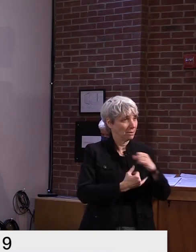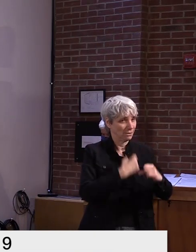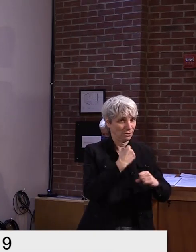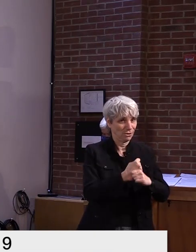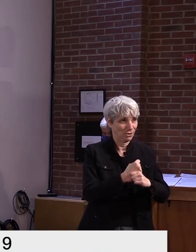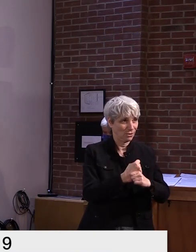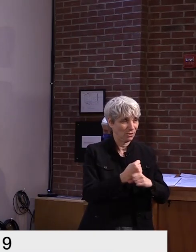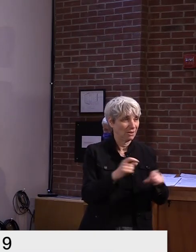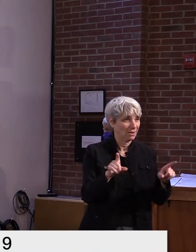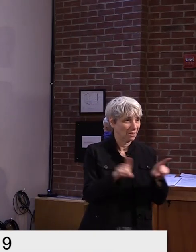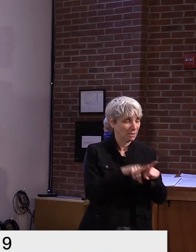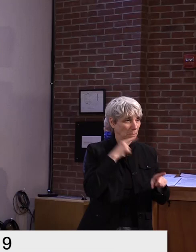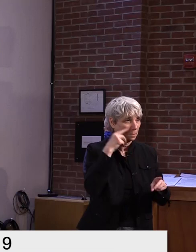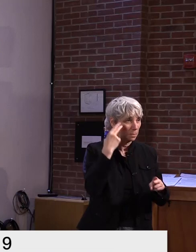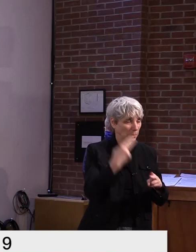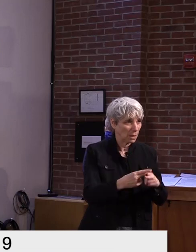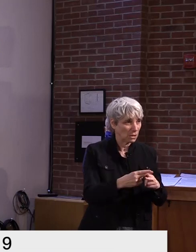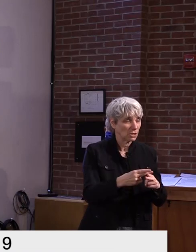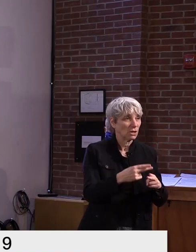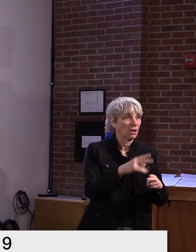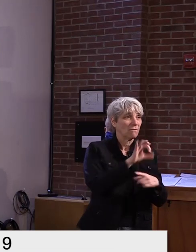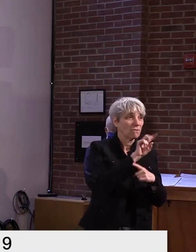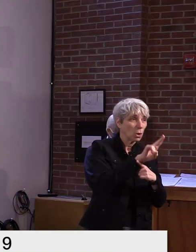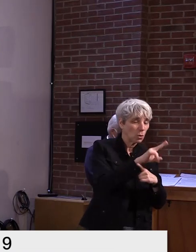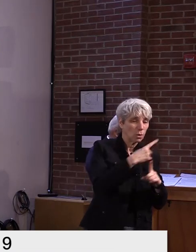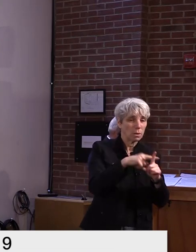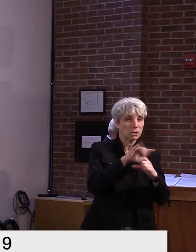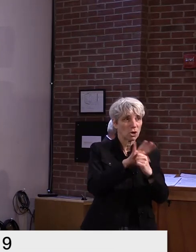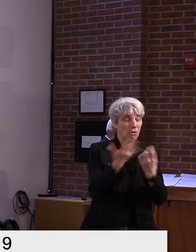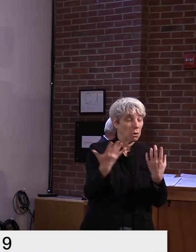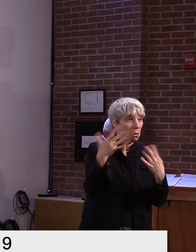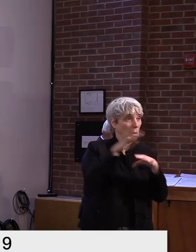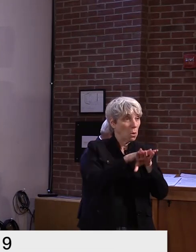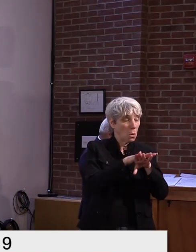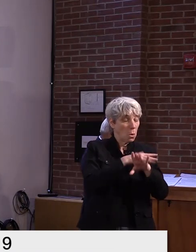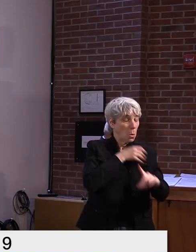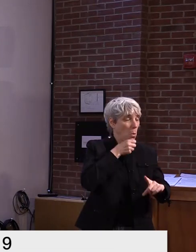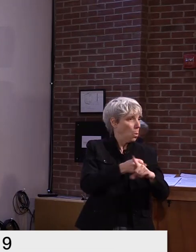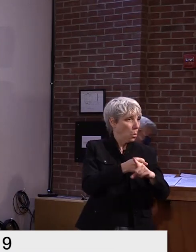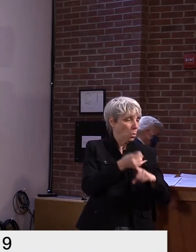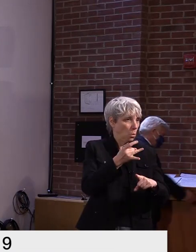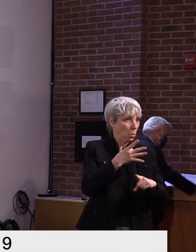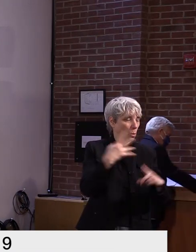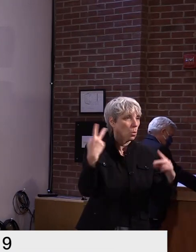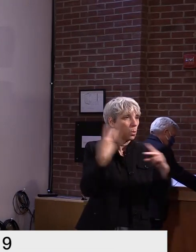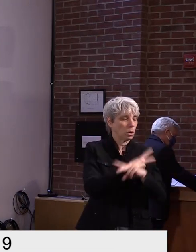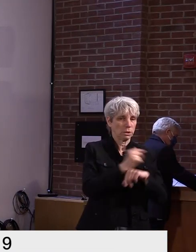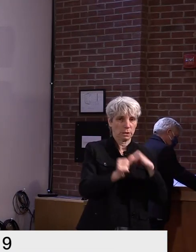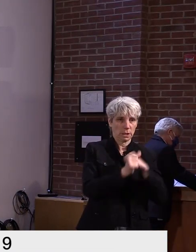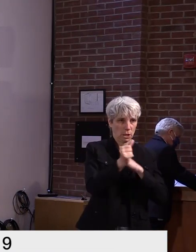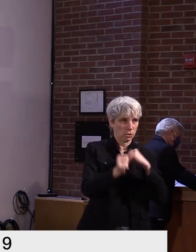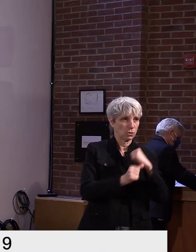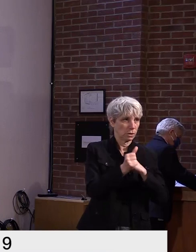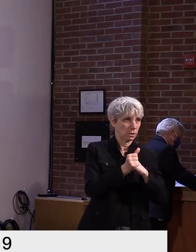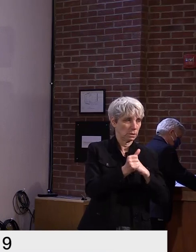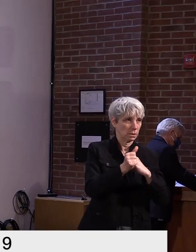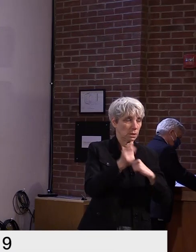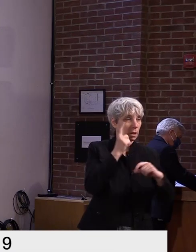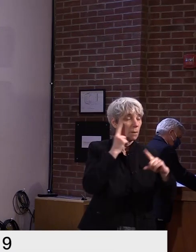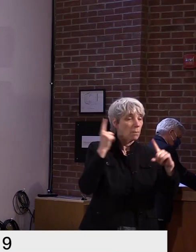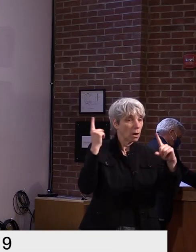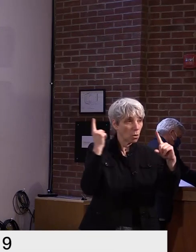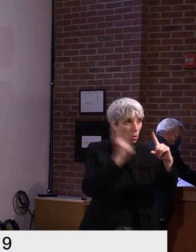I mentioned, with the issue of convergence of flu and COVID at the same time. It's my priority to decrease the